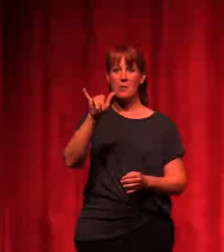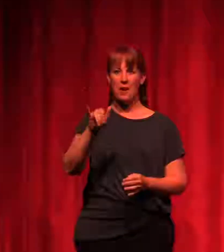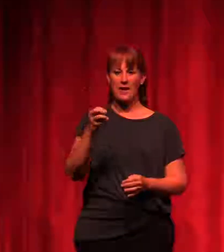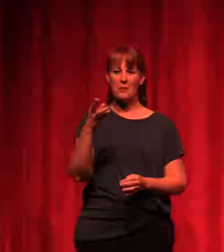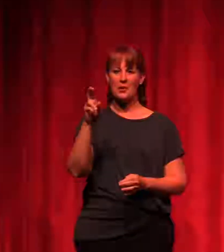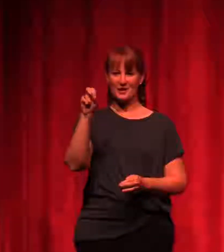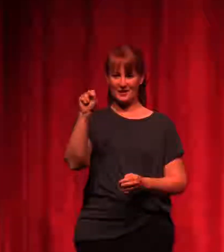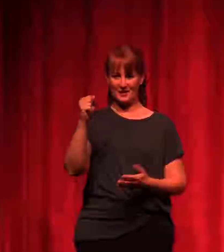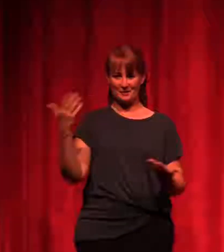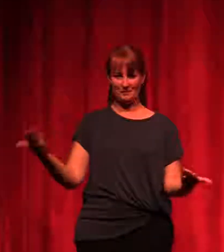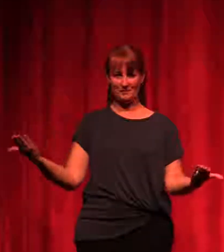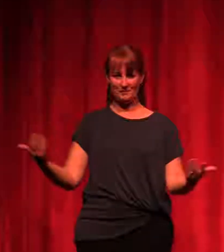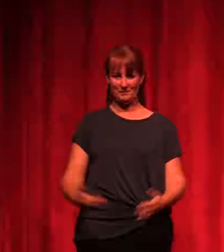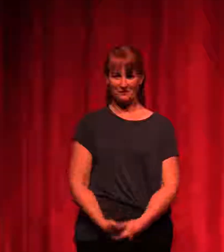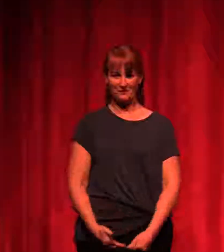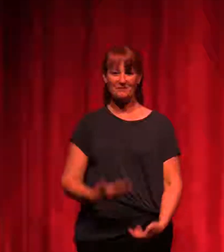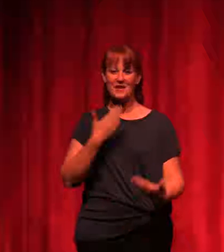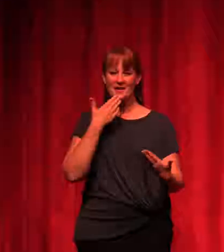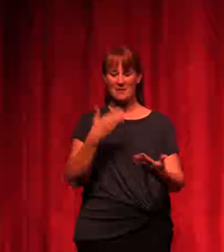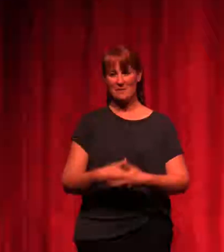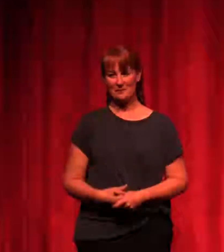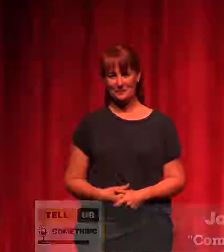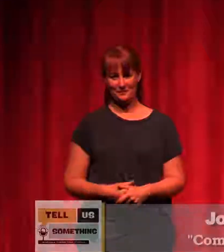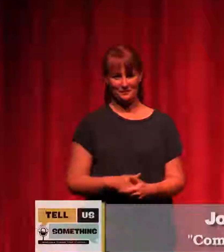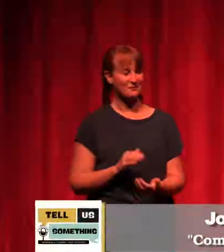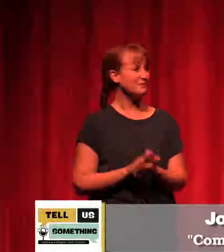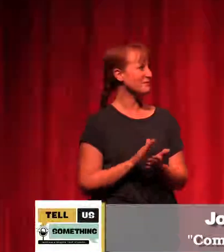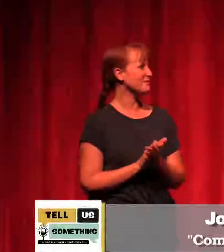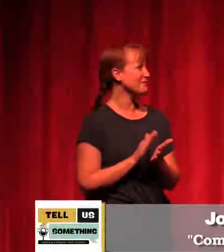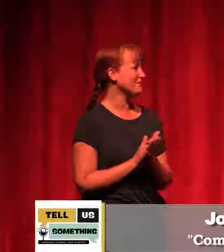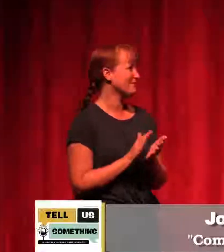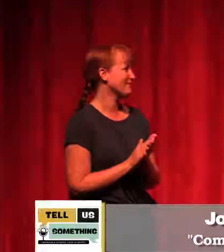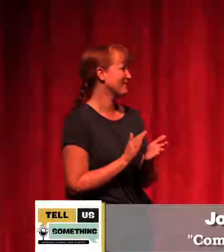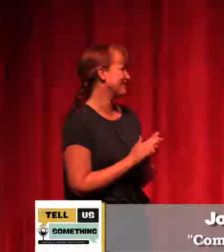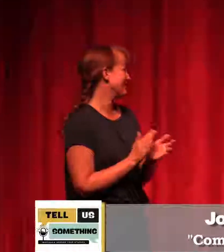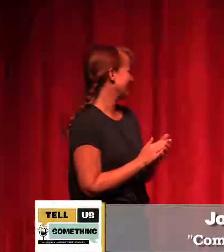polyamorous. Thanks.